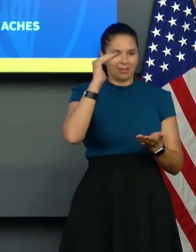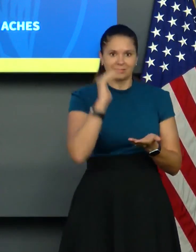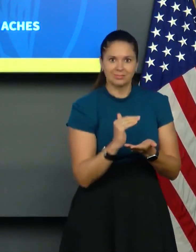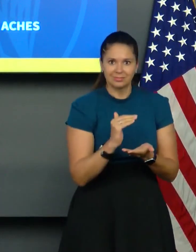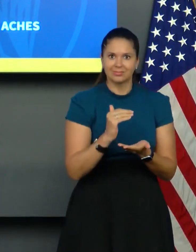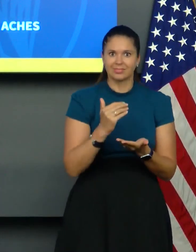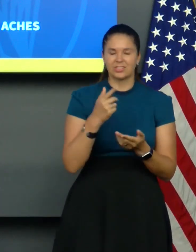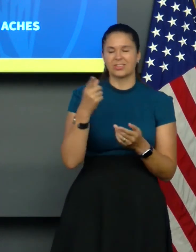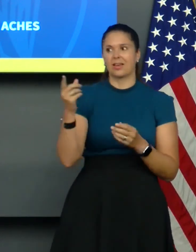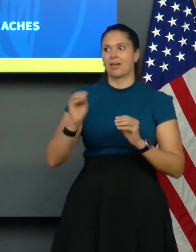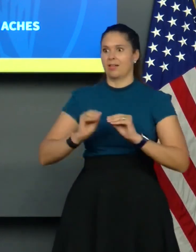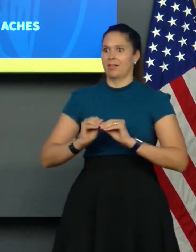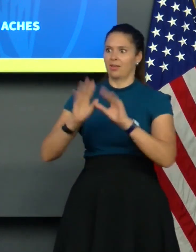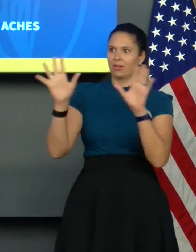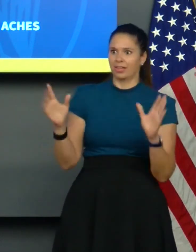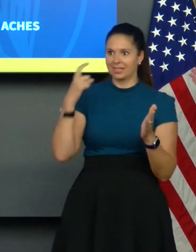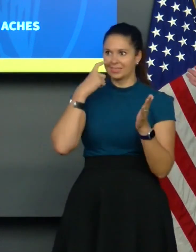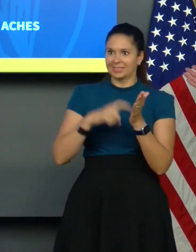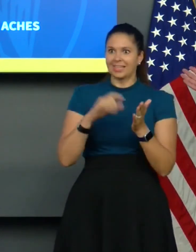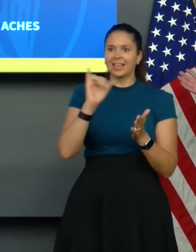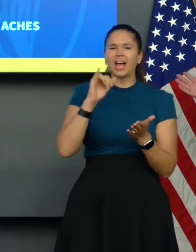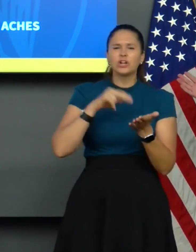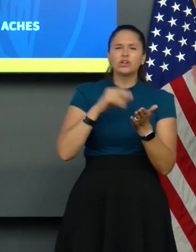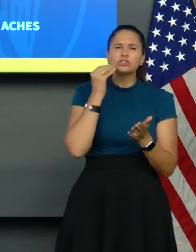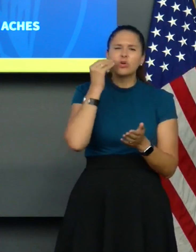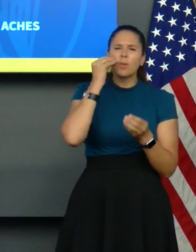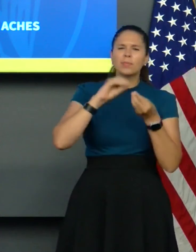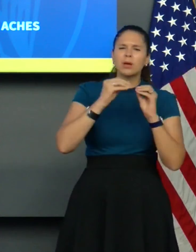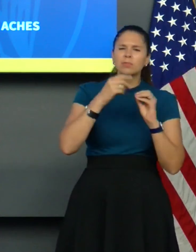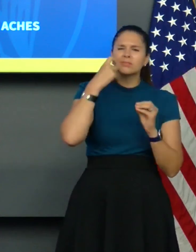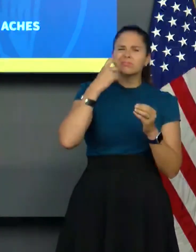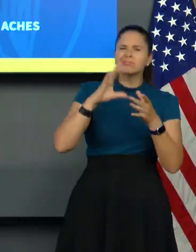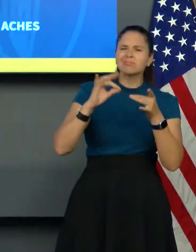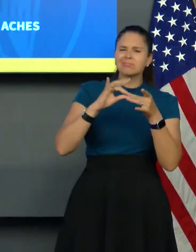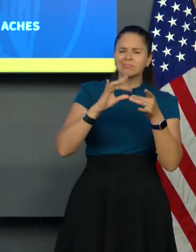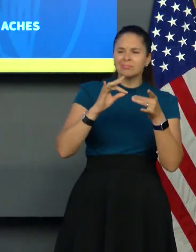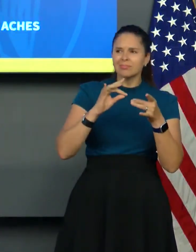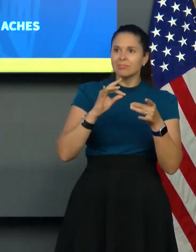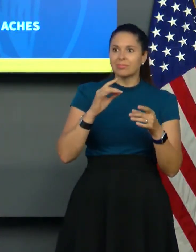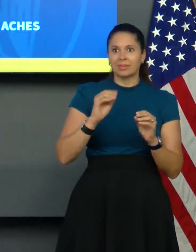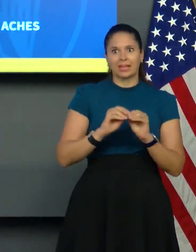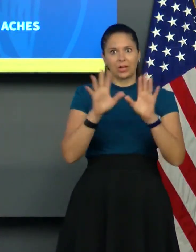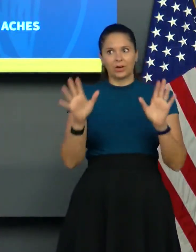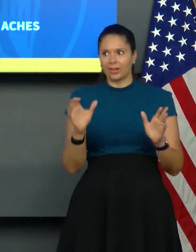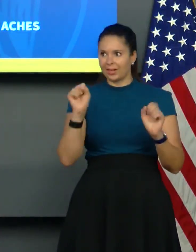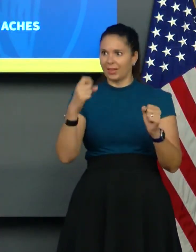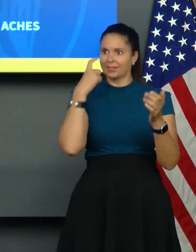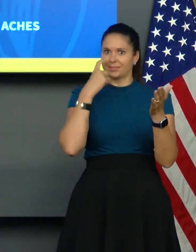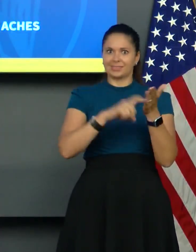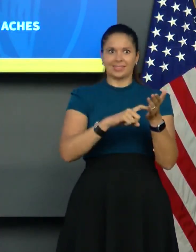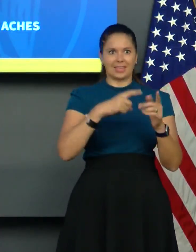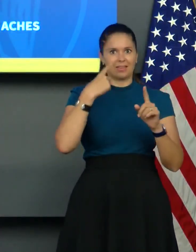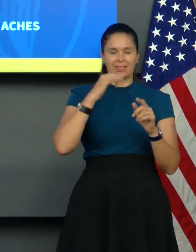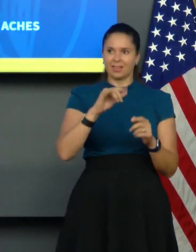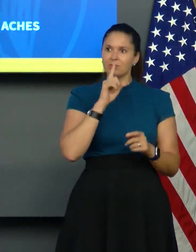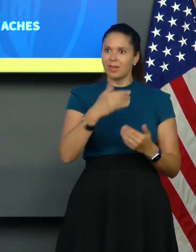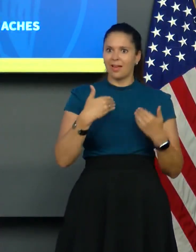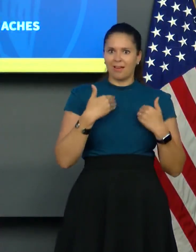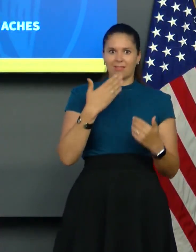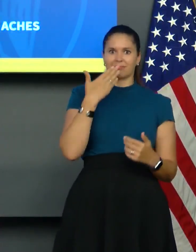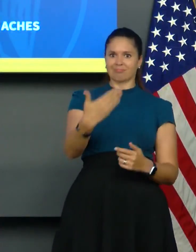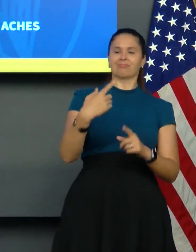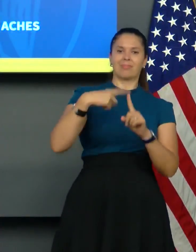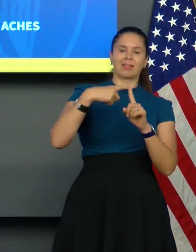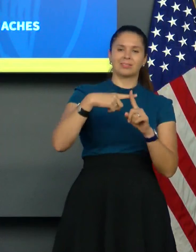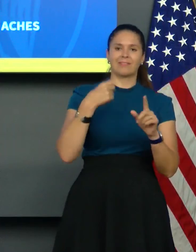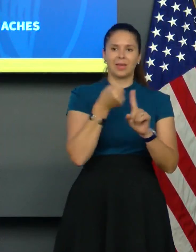you can clearly see, much like the nursing home numbers you saw a while ago, that is having a really positive impact. So we want